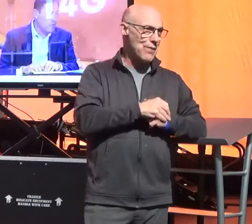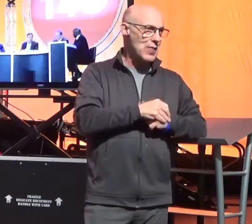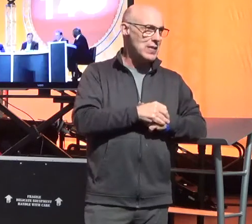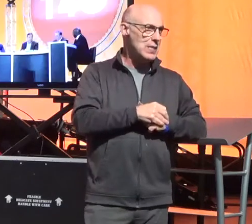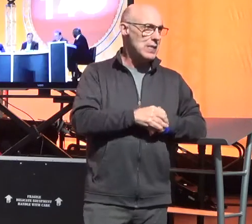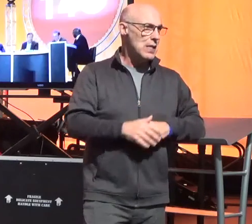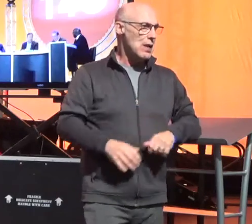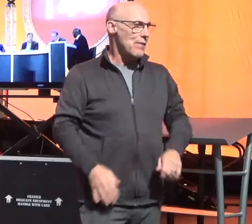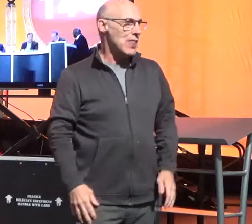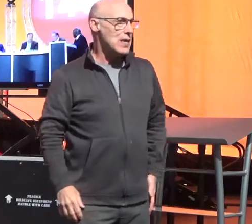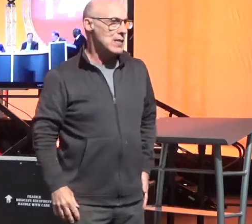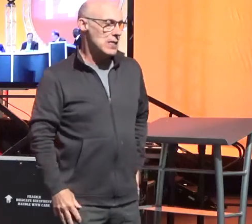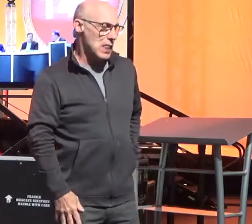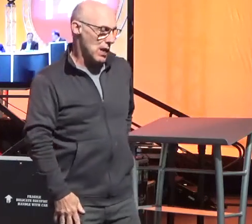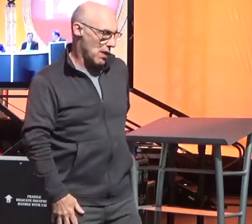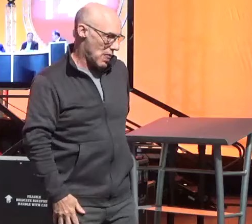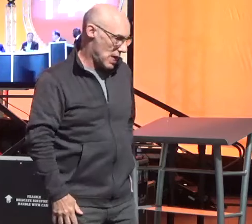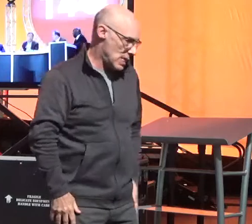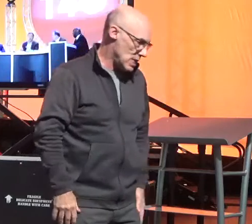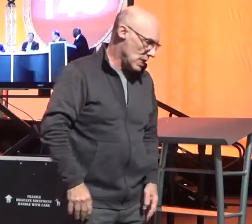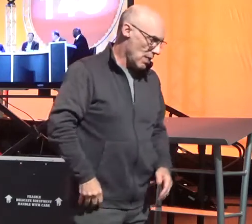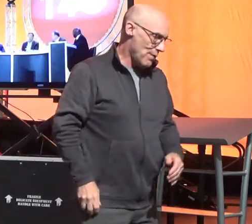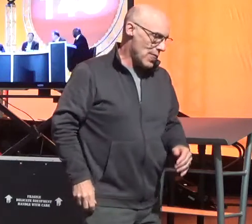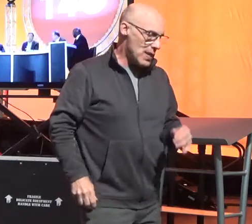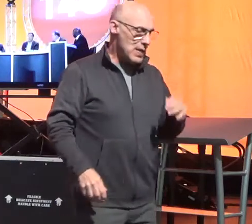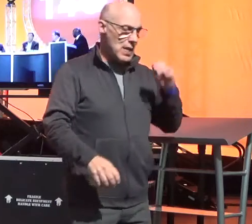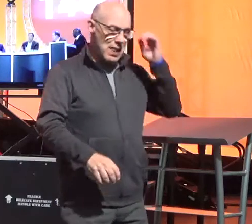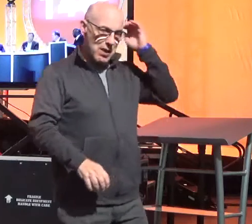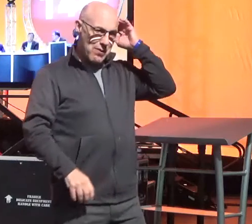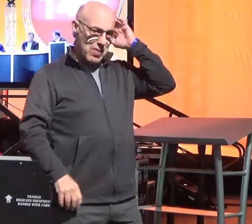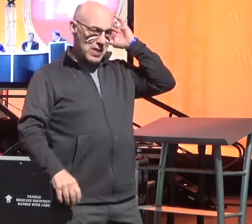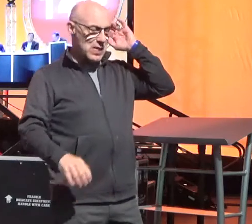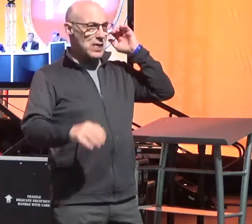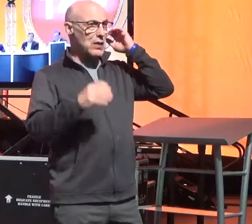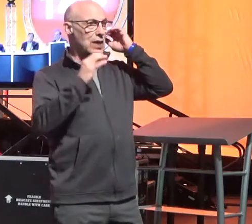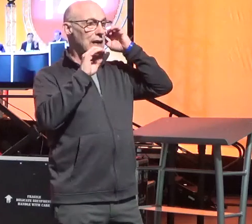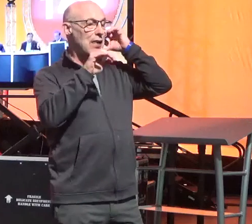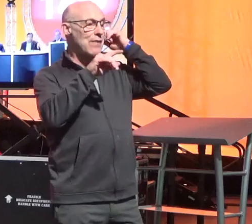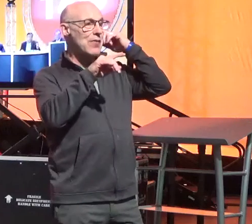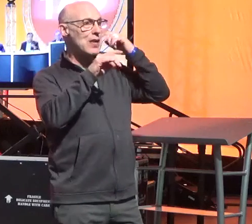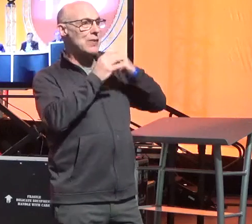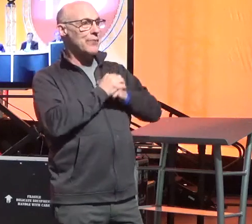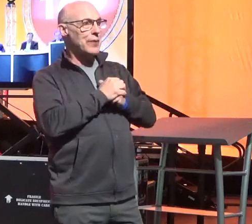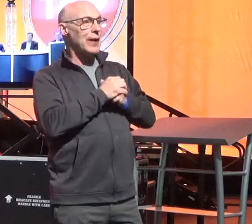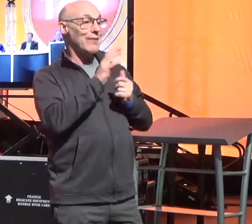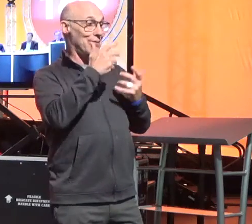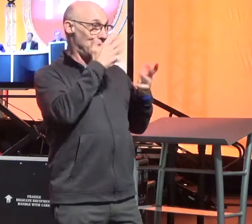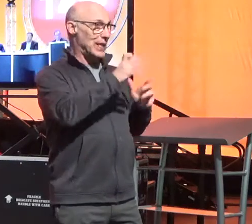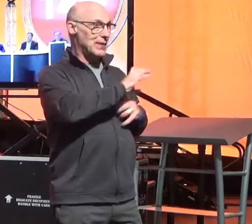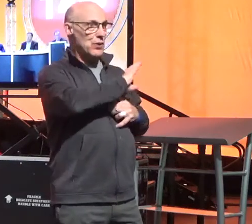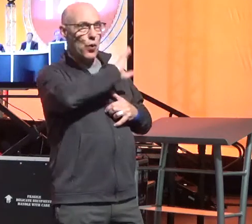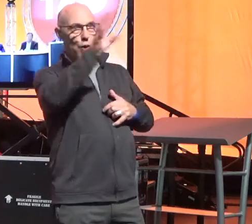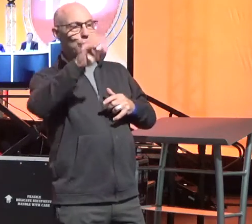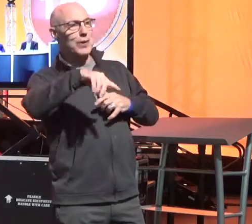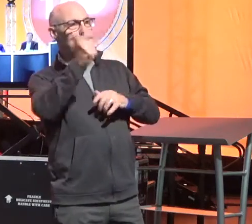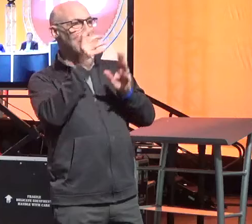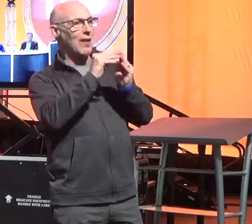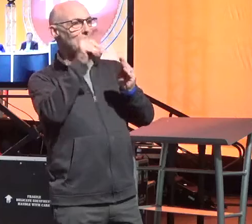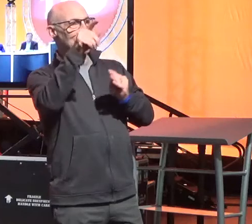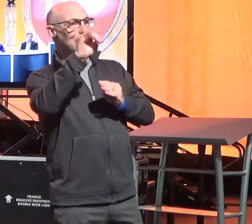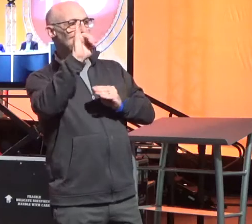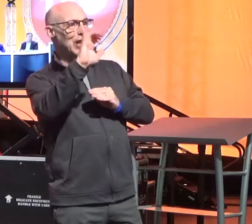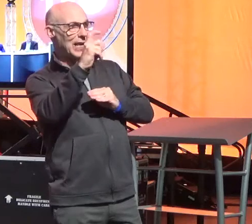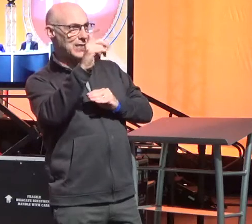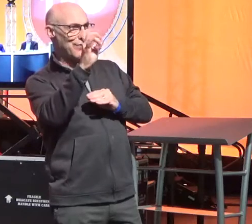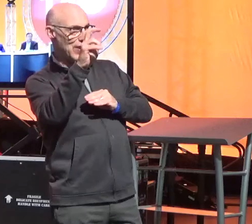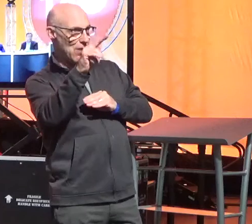for. If you're looking for another conference after this one's done, Cutting It Straight, right down there in Jacksonville, open for all the